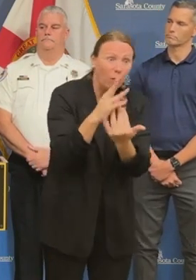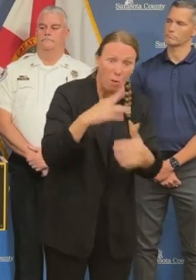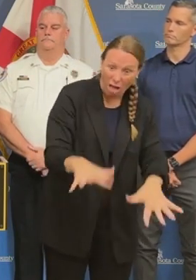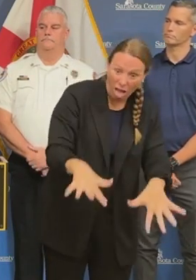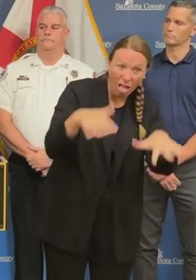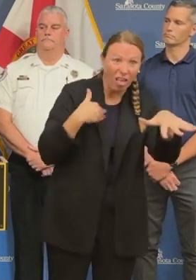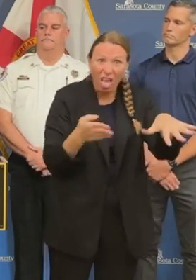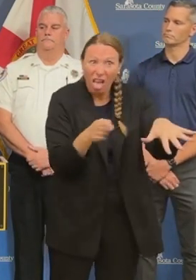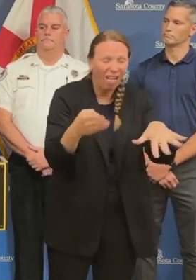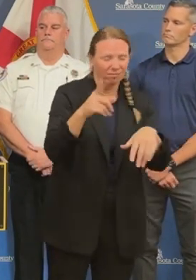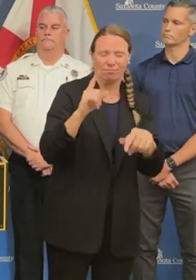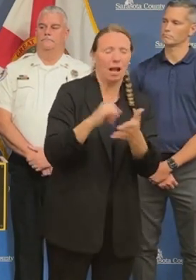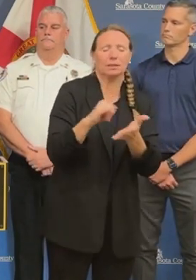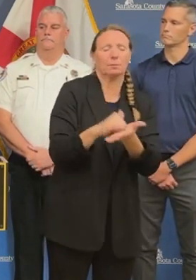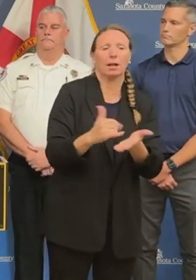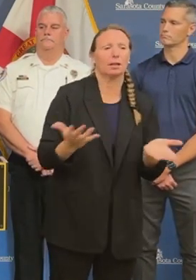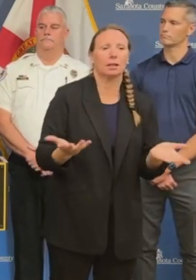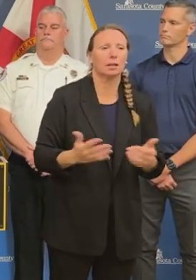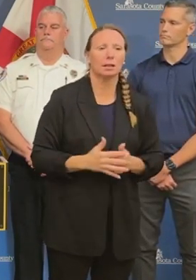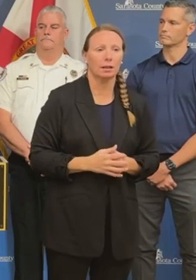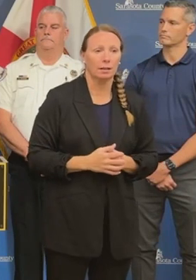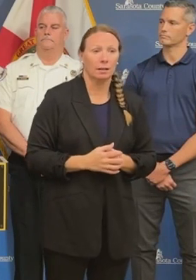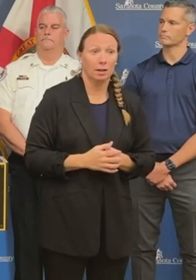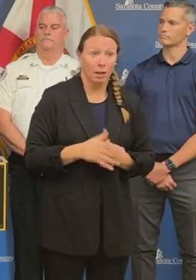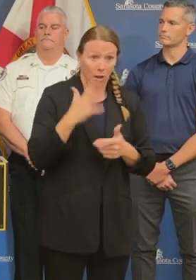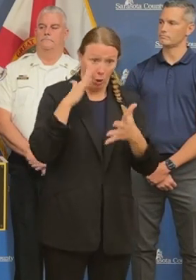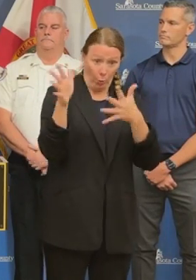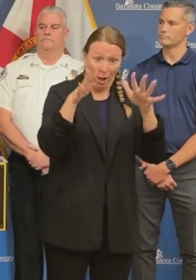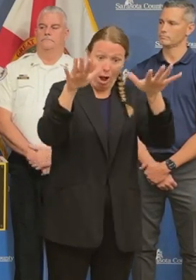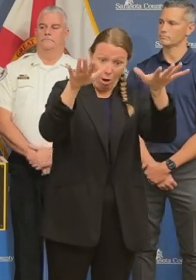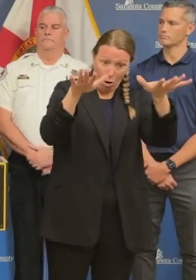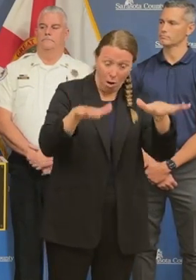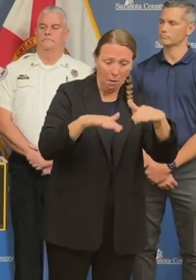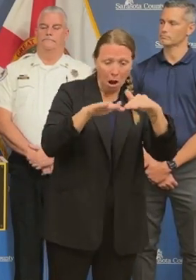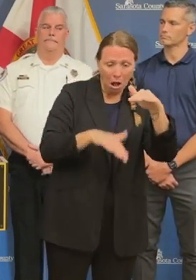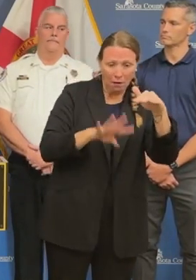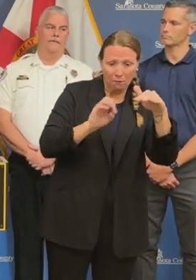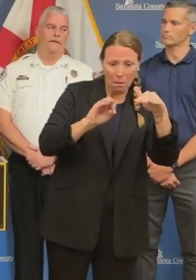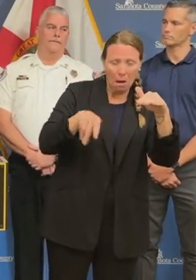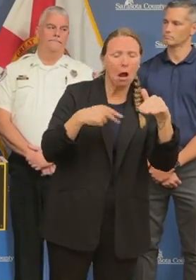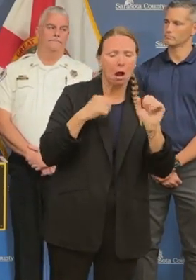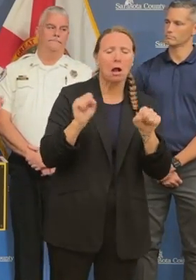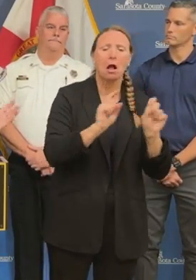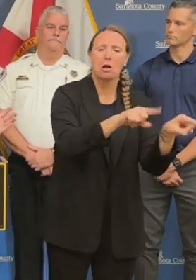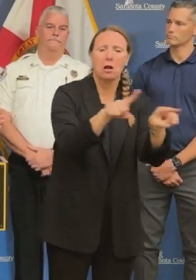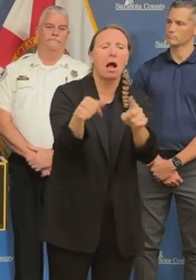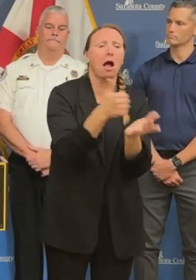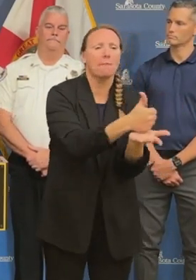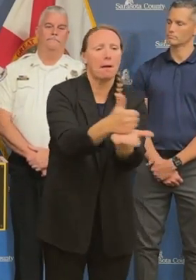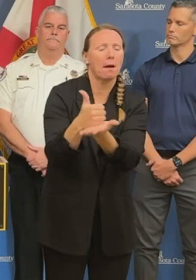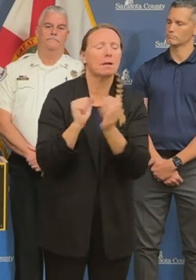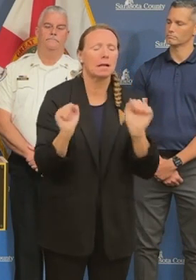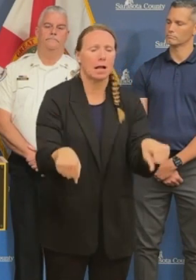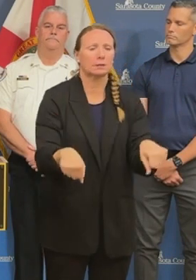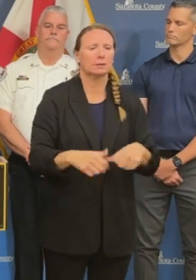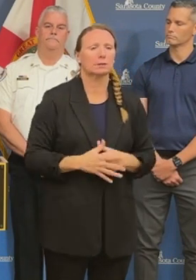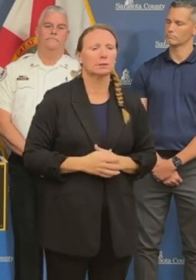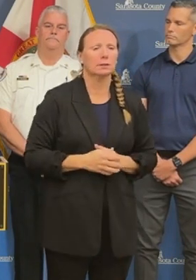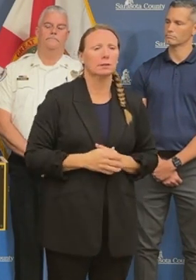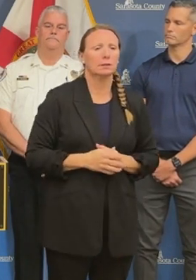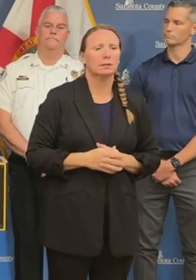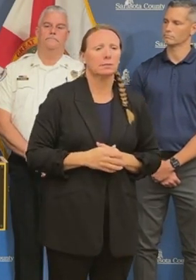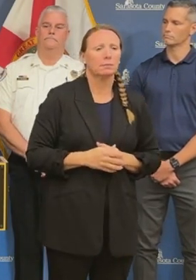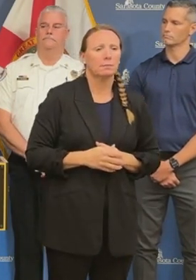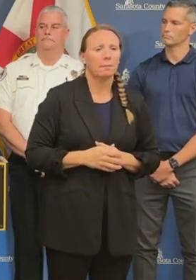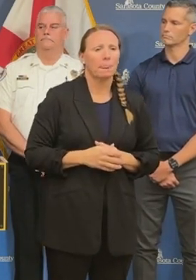winds die down and it's safe, we'll be back out there. But the key to this whole storm, as our EM chief has said over and over